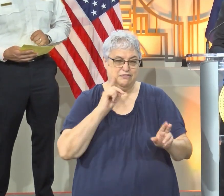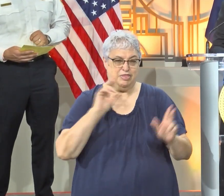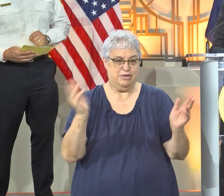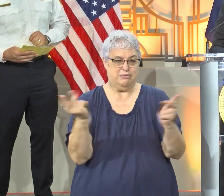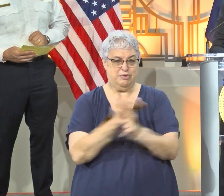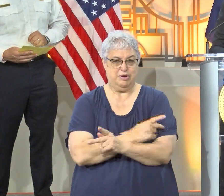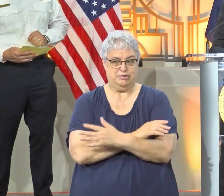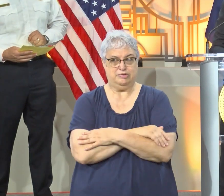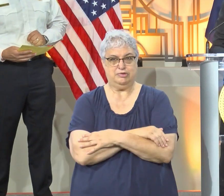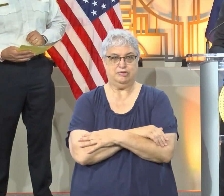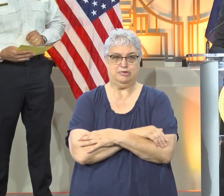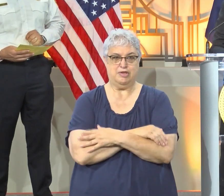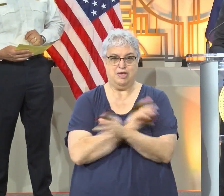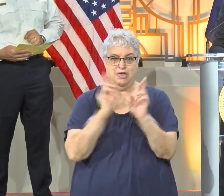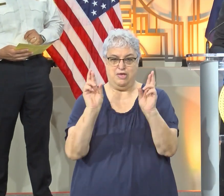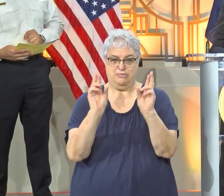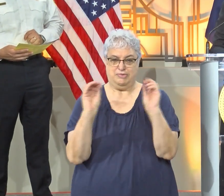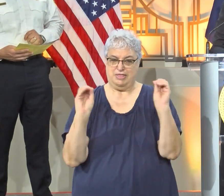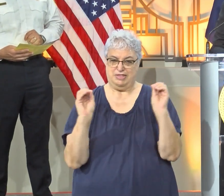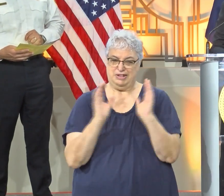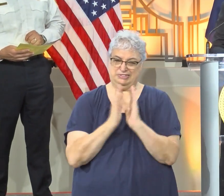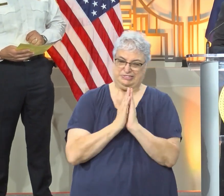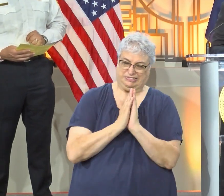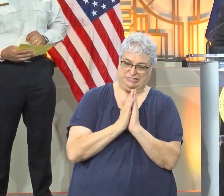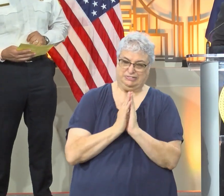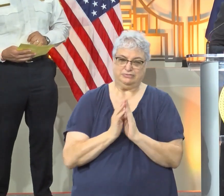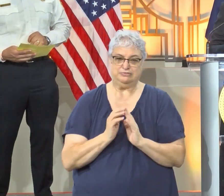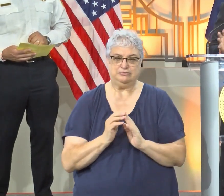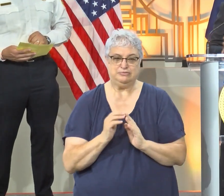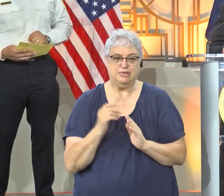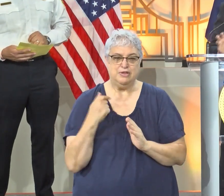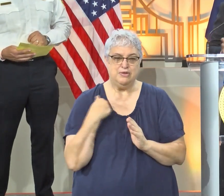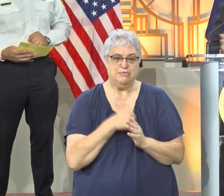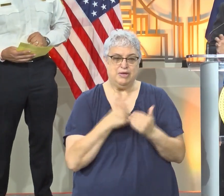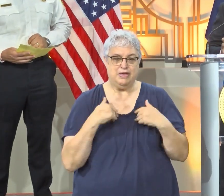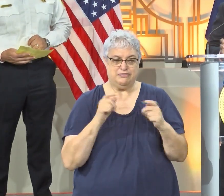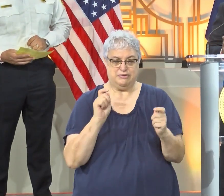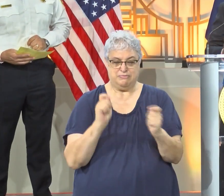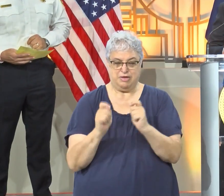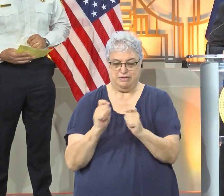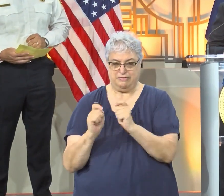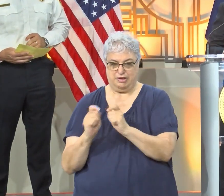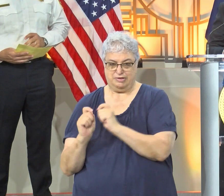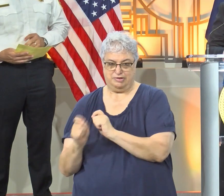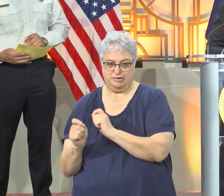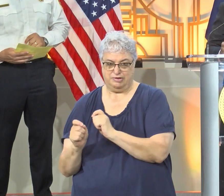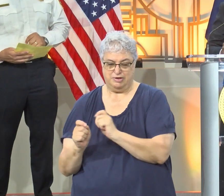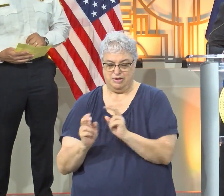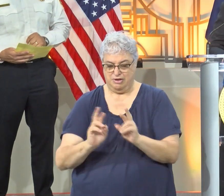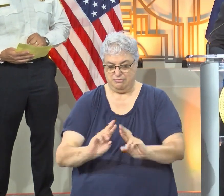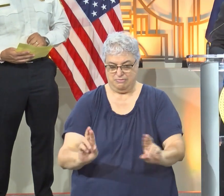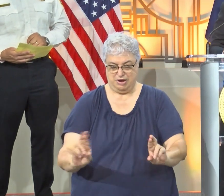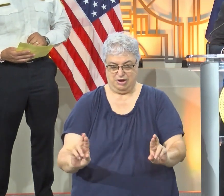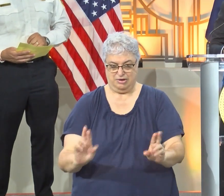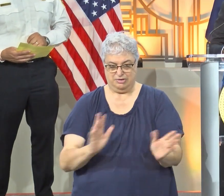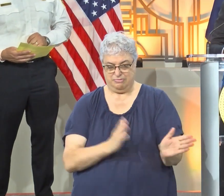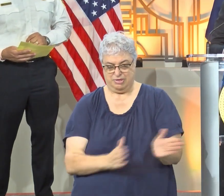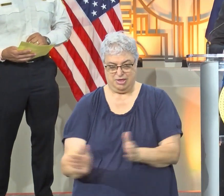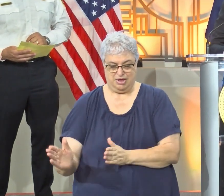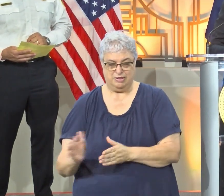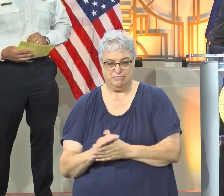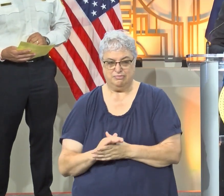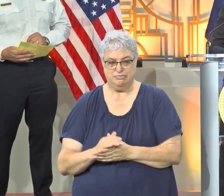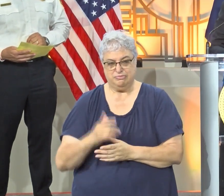worst, hoping for the best. But there are some modifications to our whole preparedness plan as